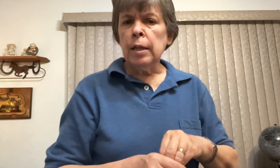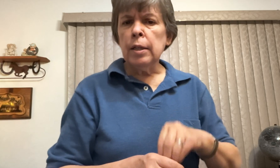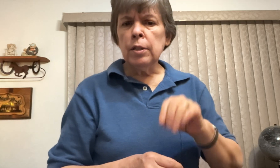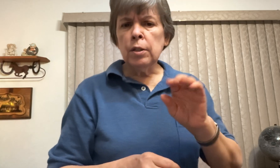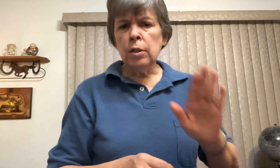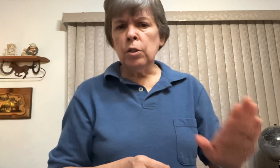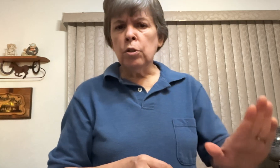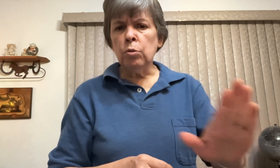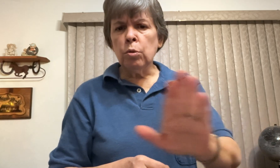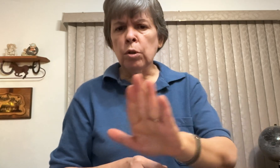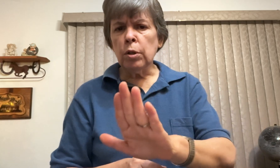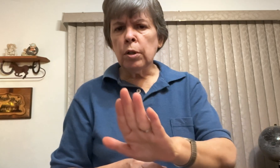in your